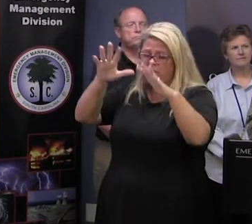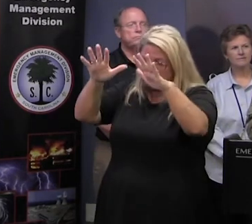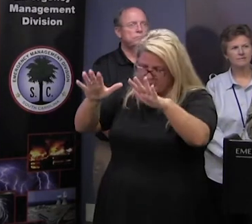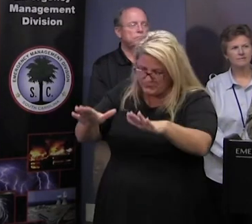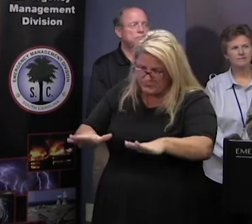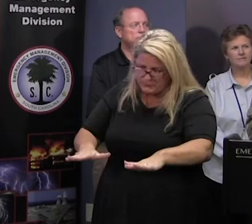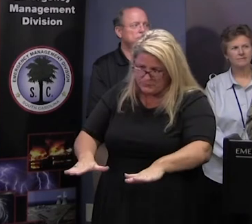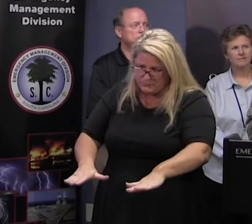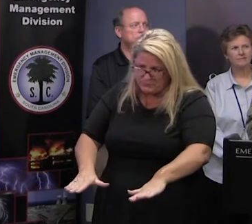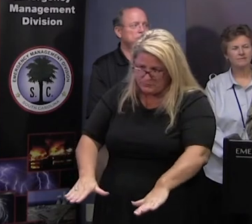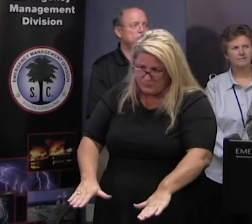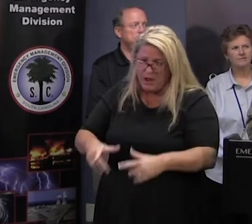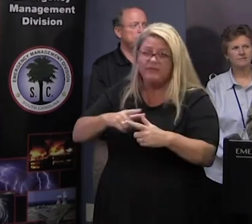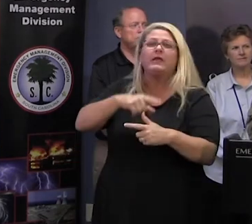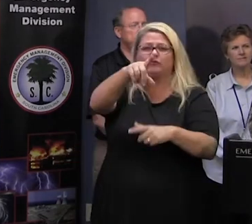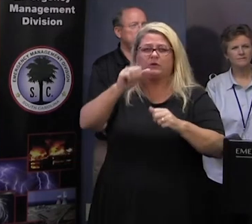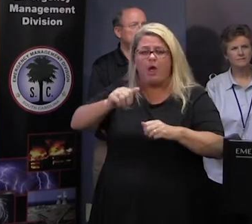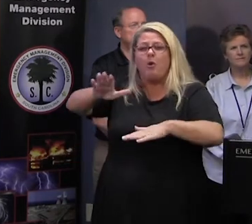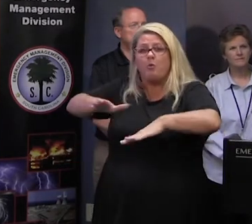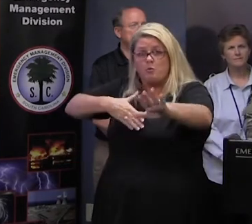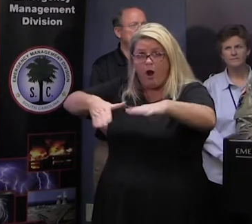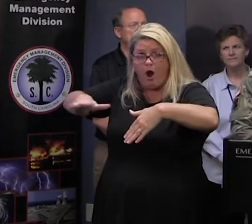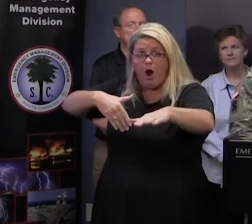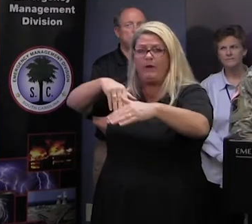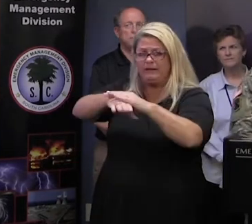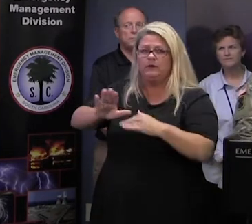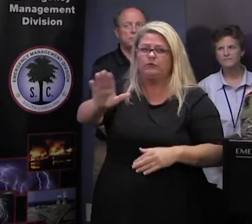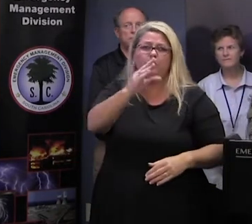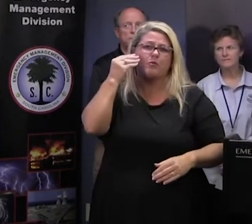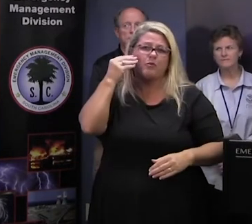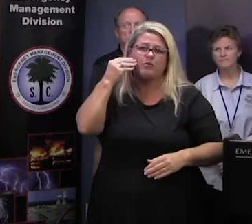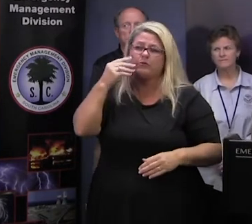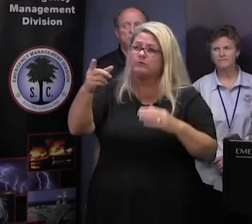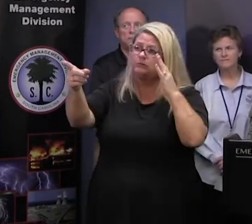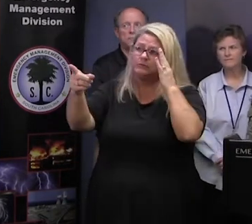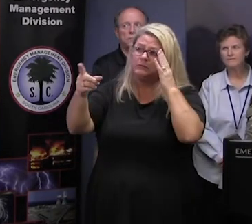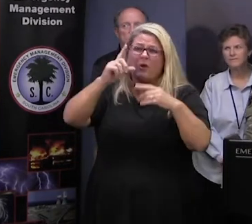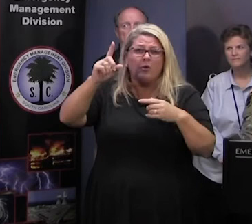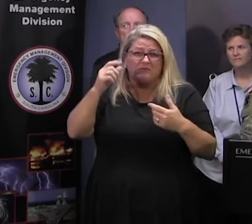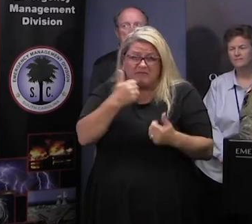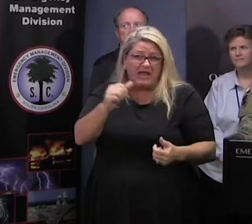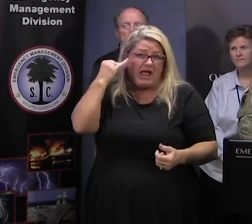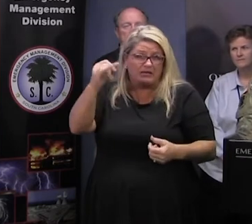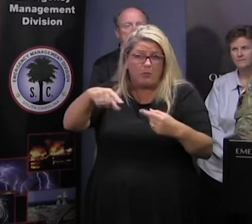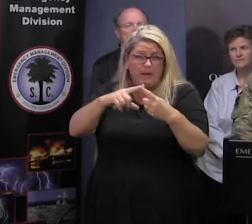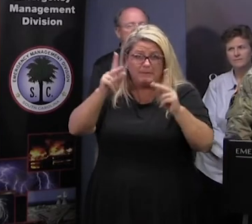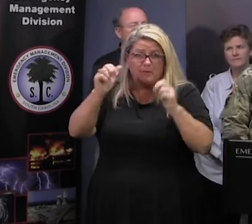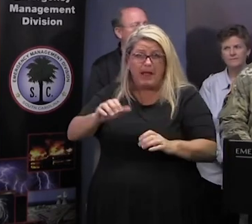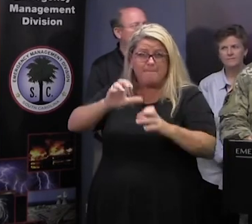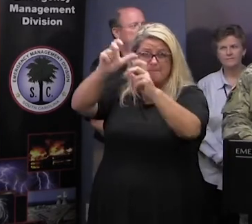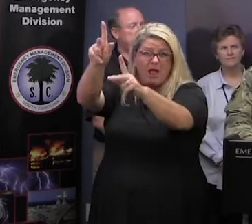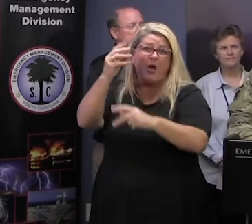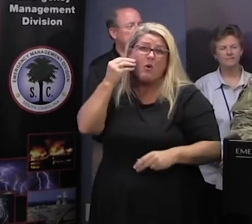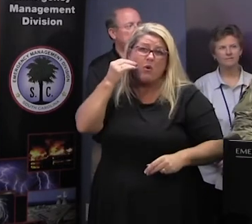completely, then walk into your home. Have we had any concrete progress on folks being able to go back in certain areas to their